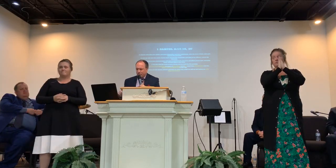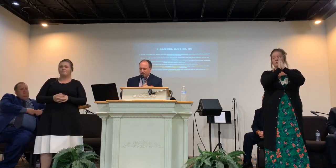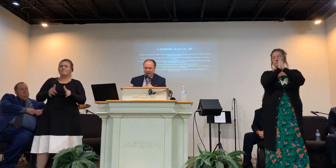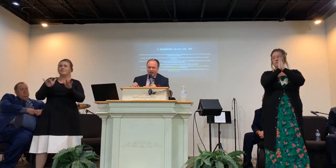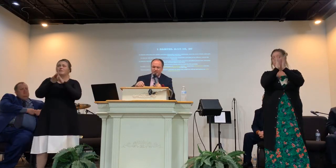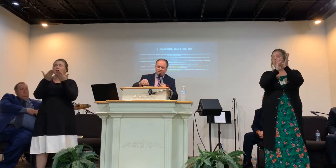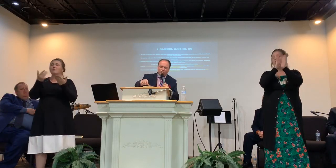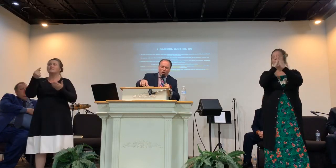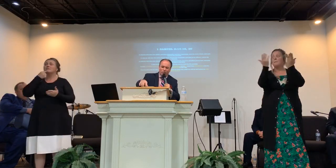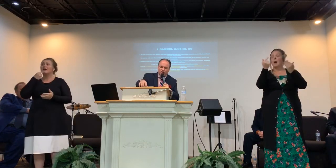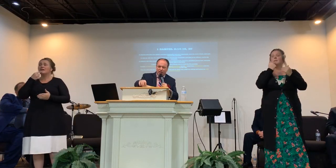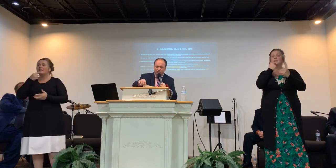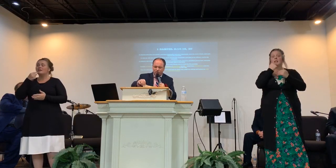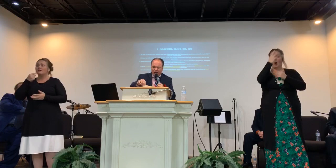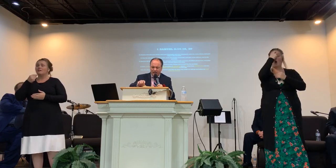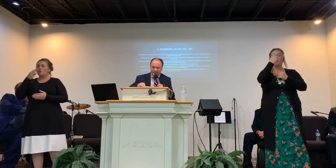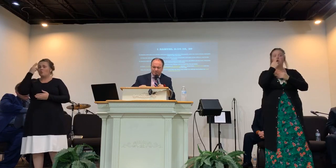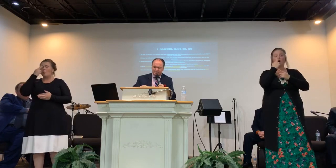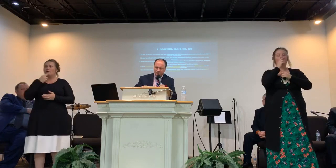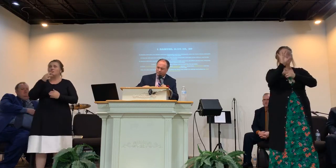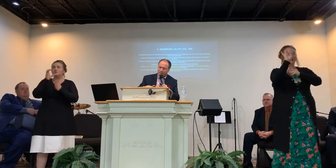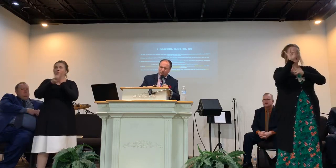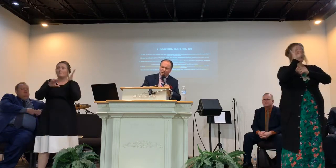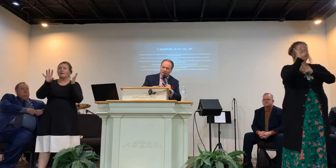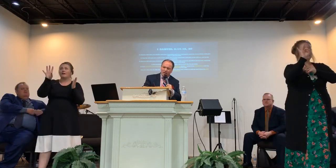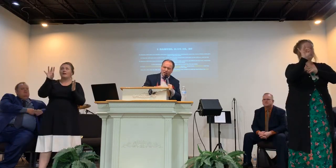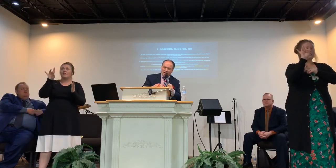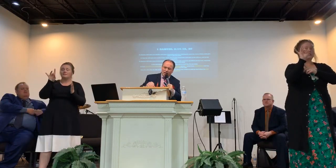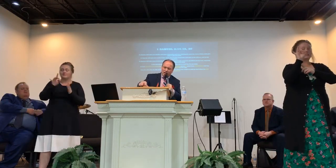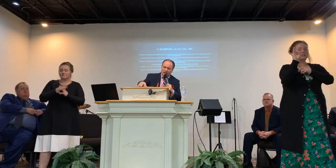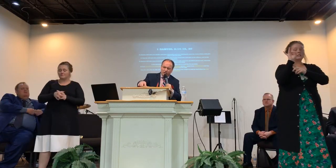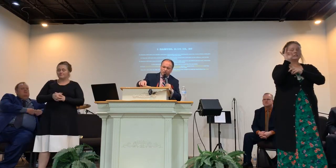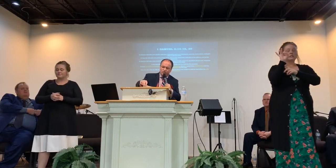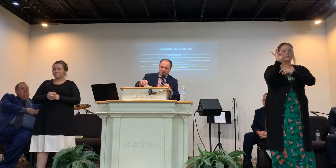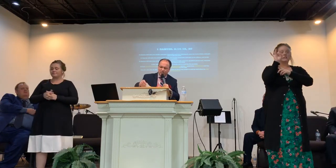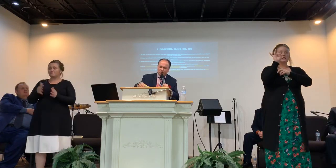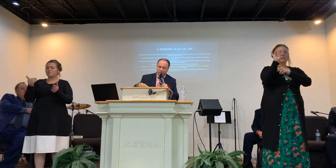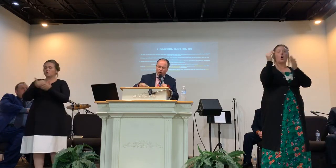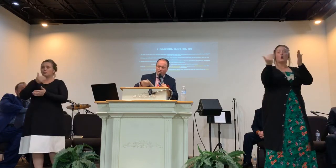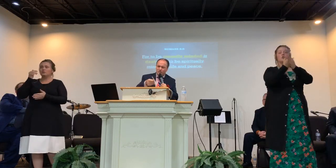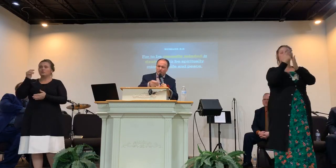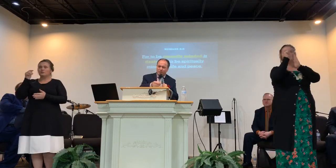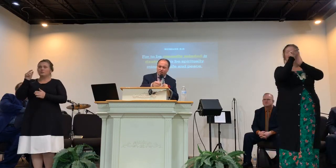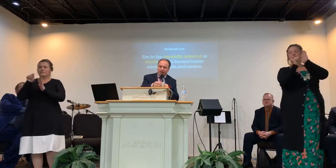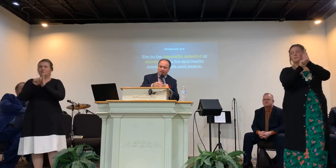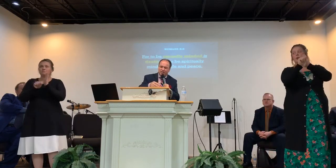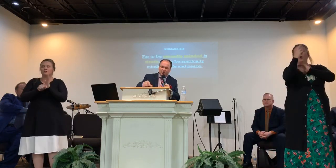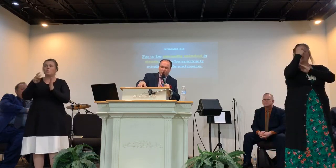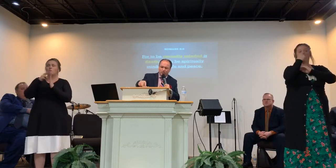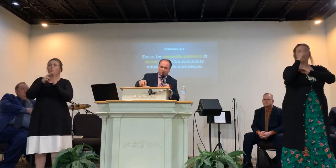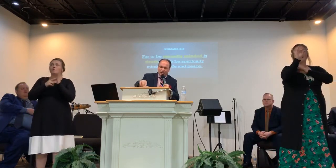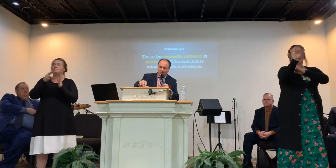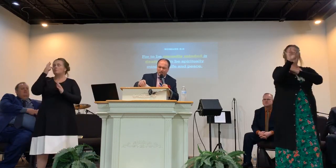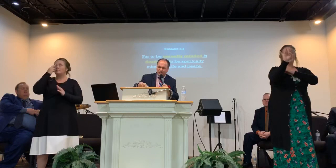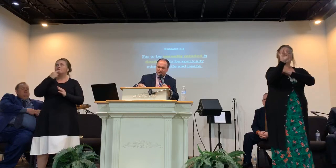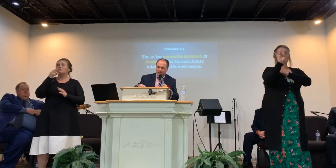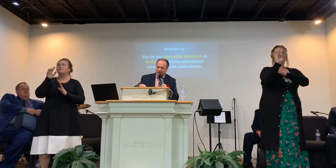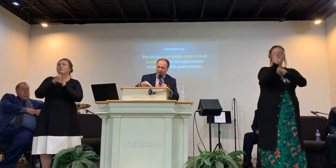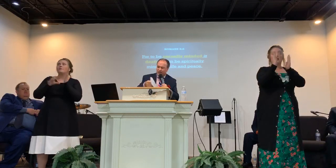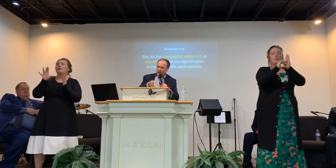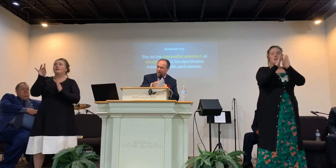The Bible says in Romans chapter 8, in the New Testament, Romans chapter 8, the Bible